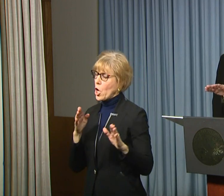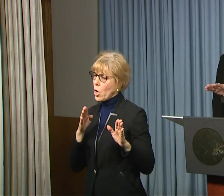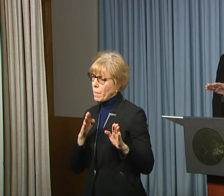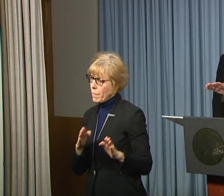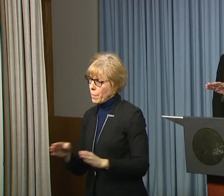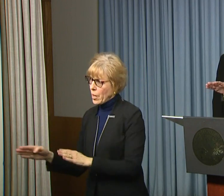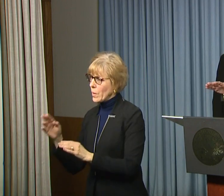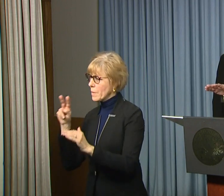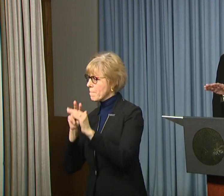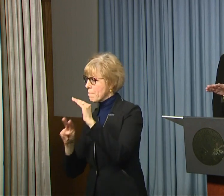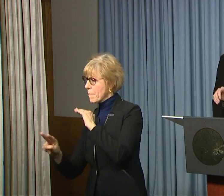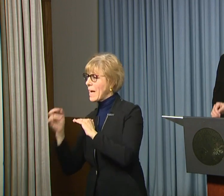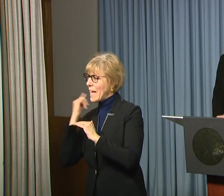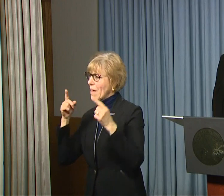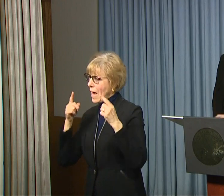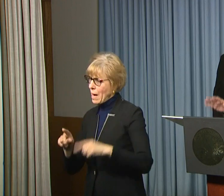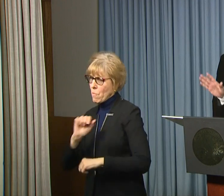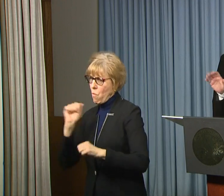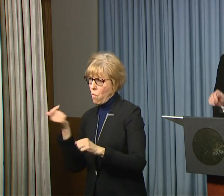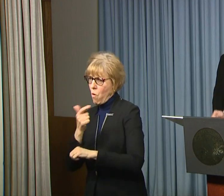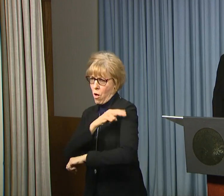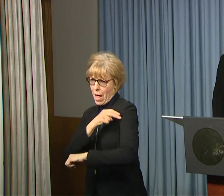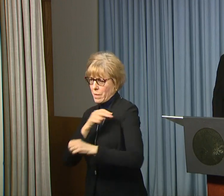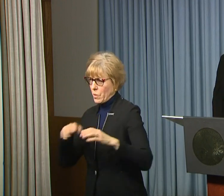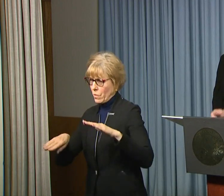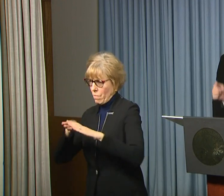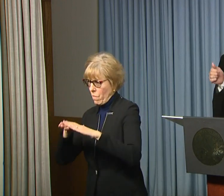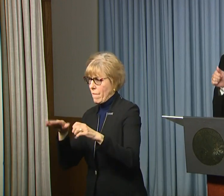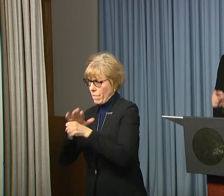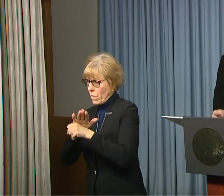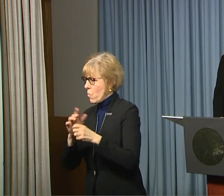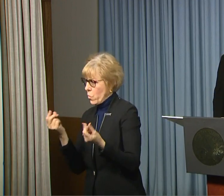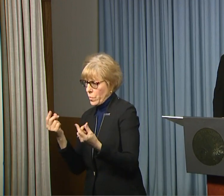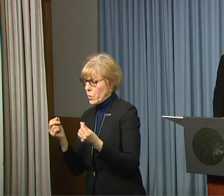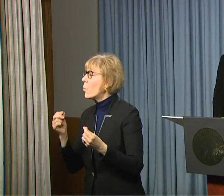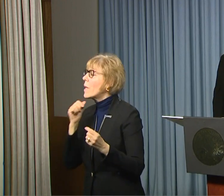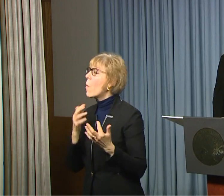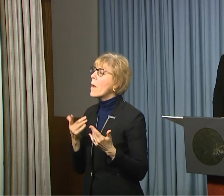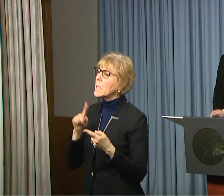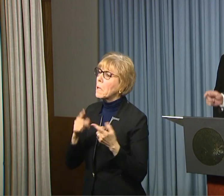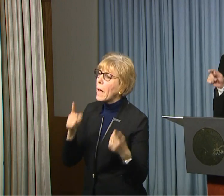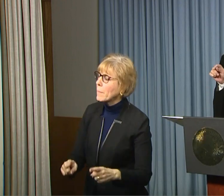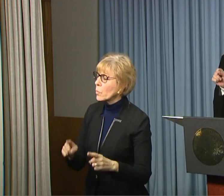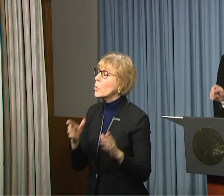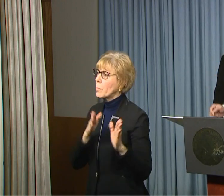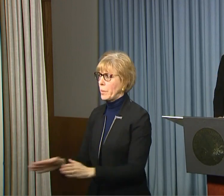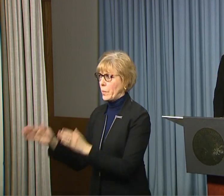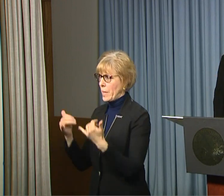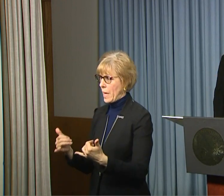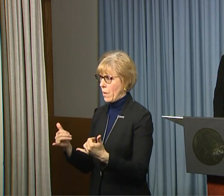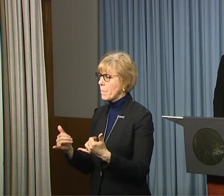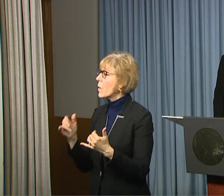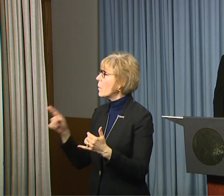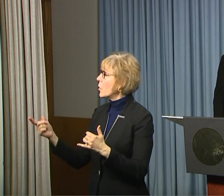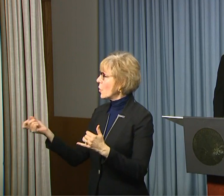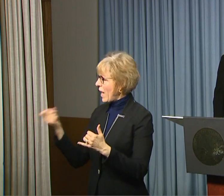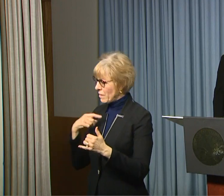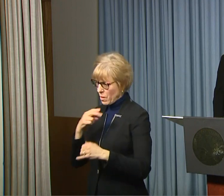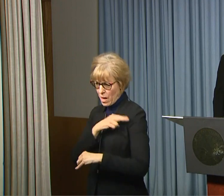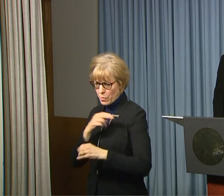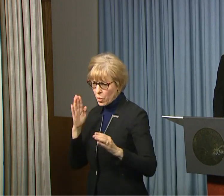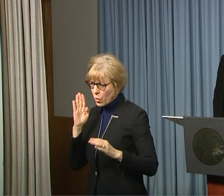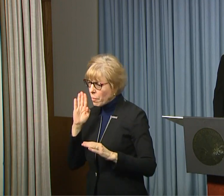did become at capacity. We're not waiting for that. But I want to make sure I answered your other question. You had asked about hospital beds and something else.